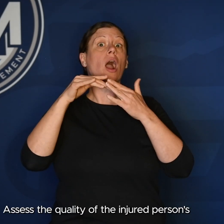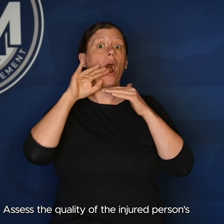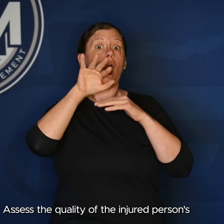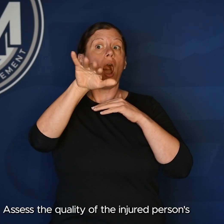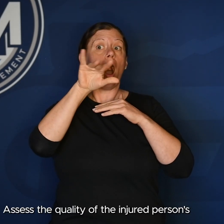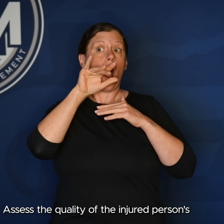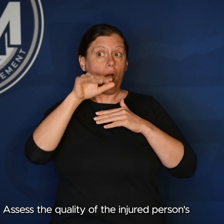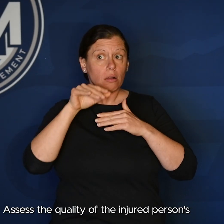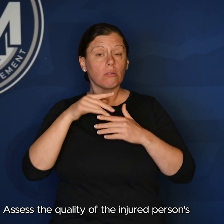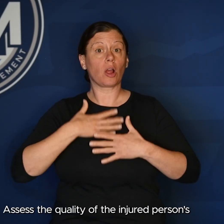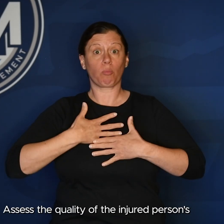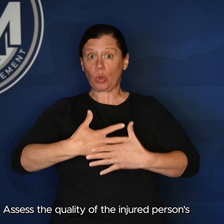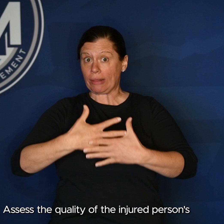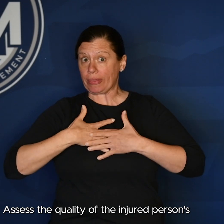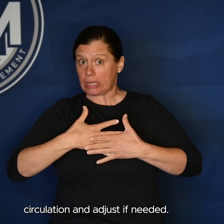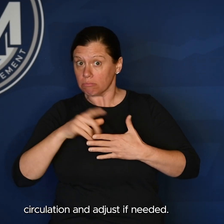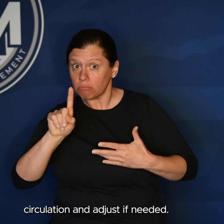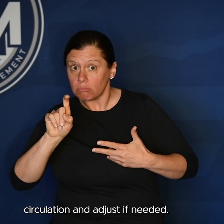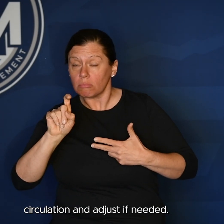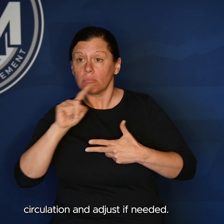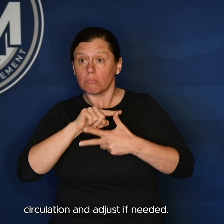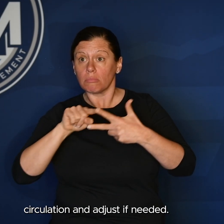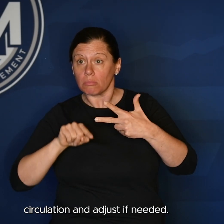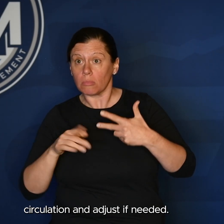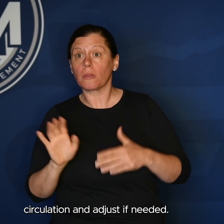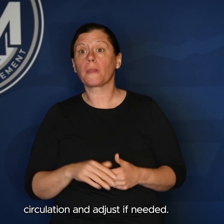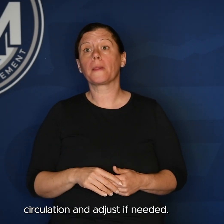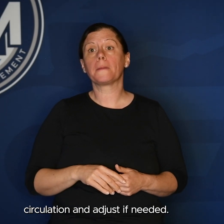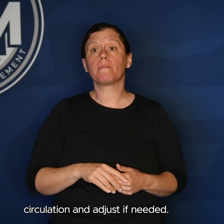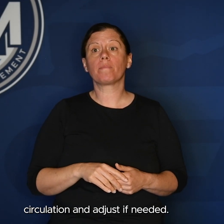Assess the quality of the injured person's circulation and adjust if needed.